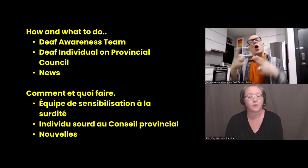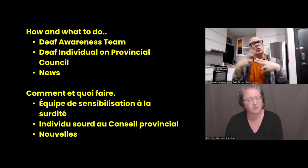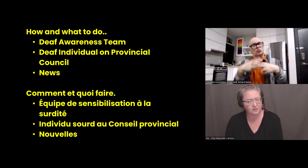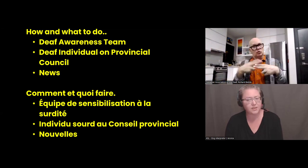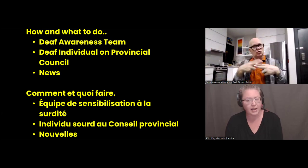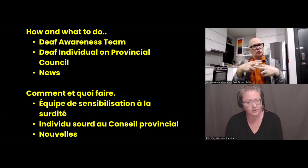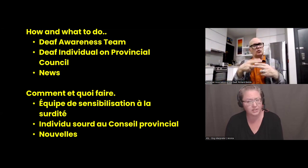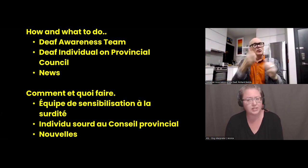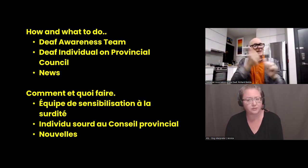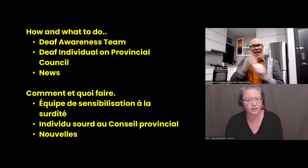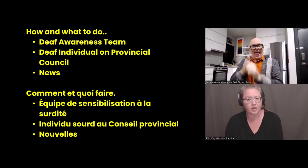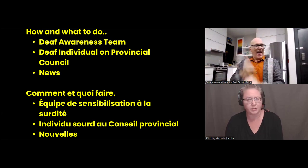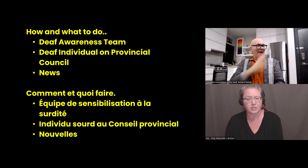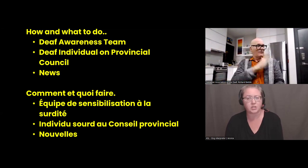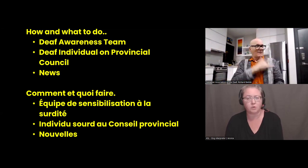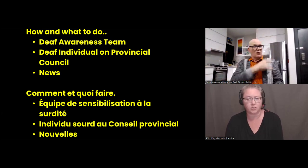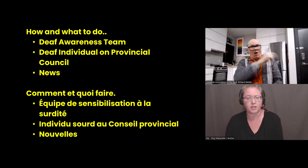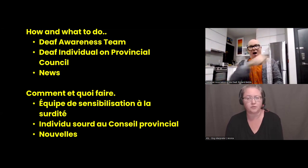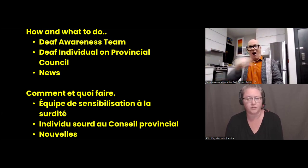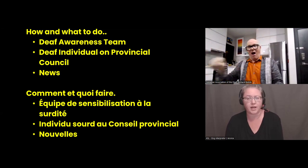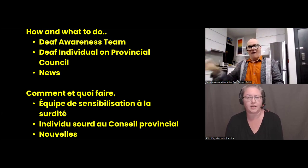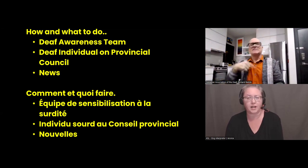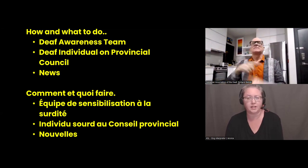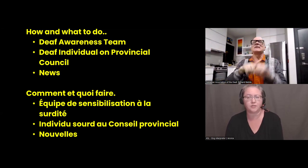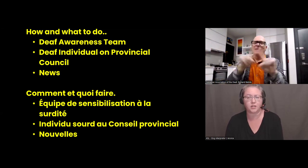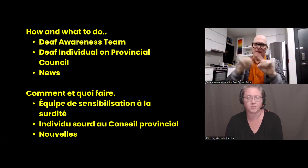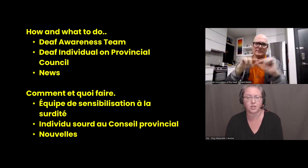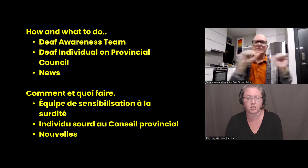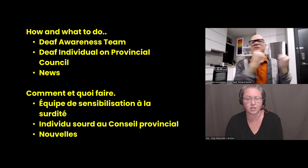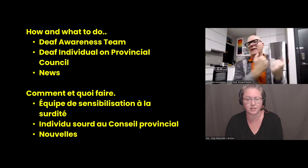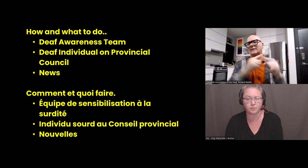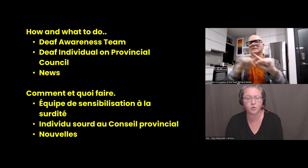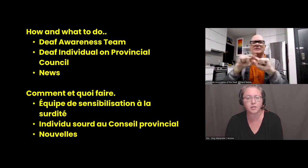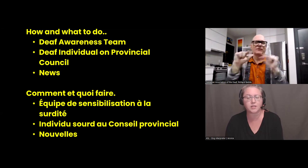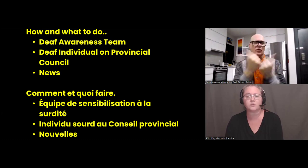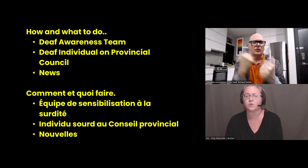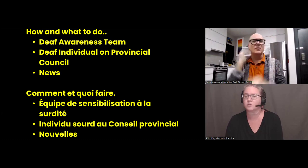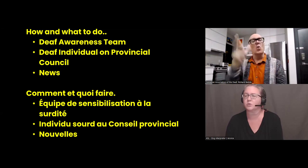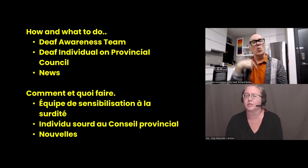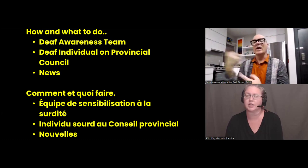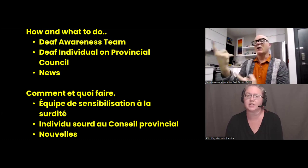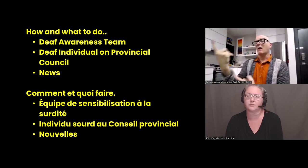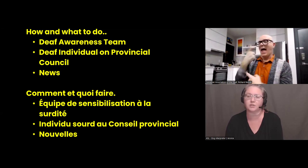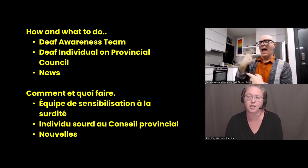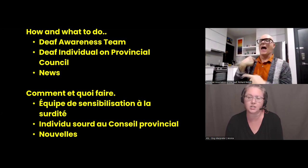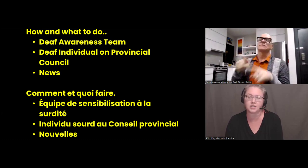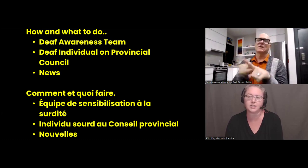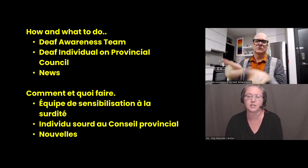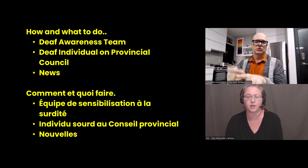we have 7,000 different companies who are looking for that kind of consultation and support. And so, of course, we're looking at different agencies and different